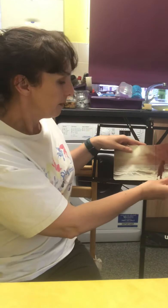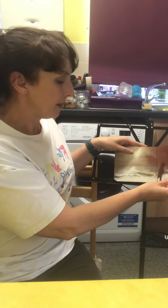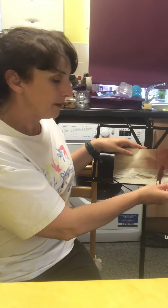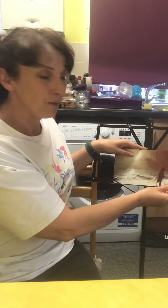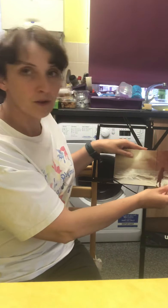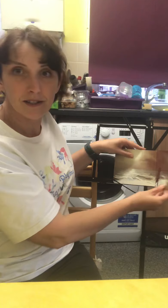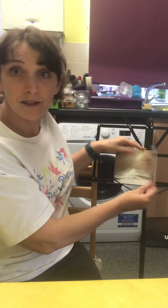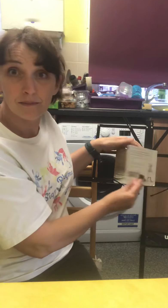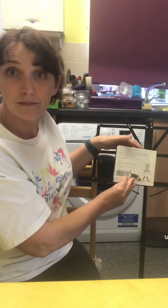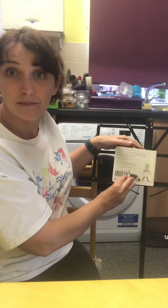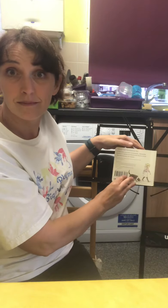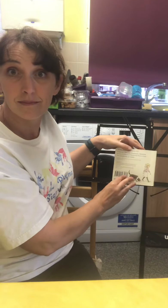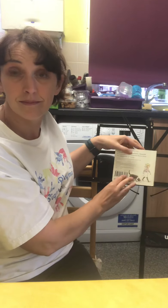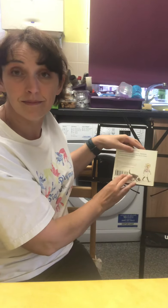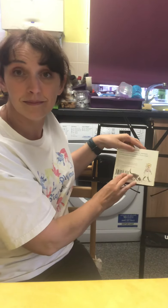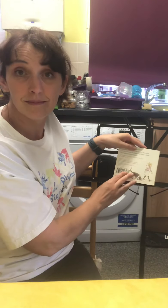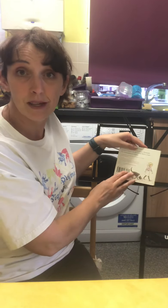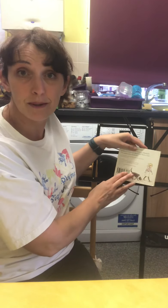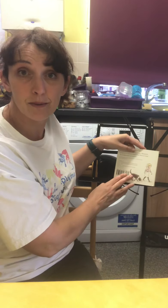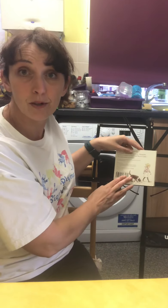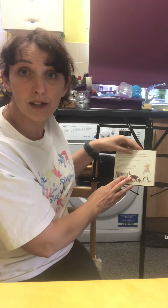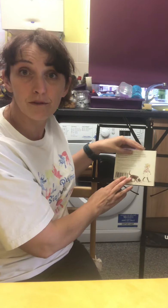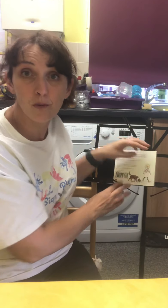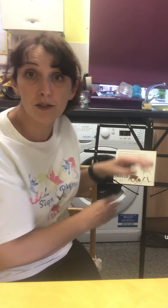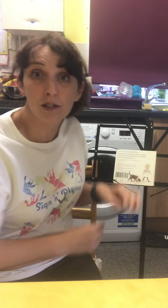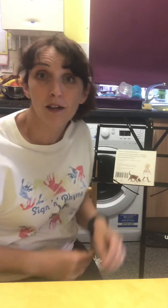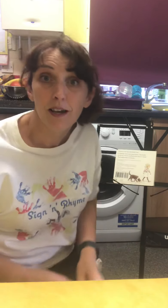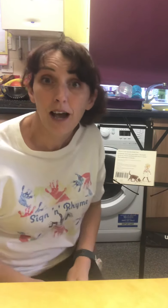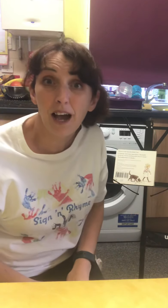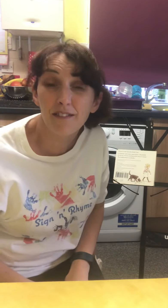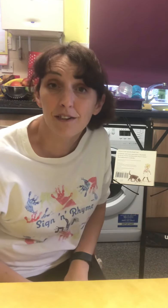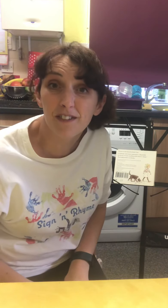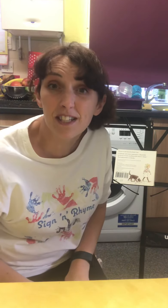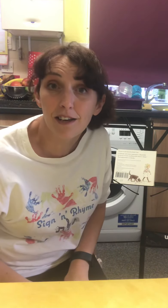Maybe he wanted them. Maybe he was looking forward to having a visitor.